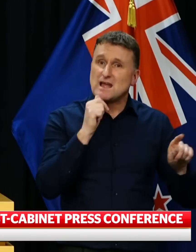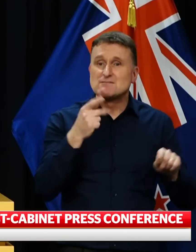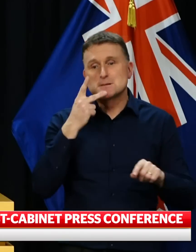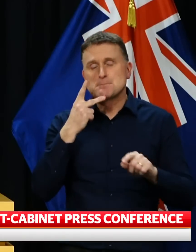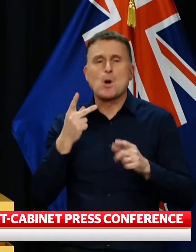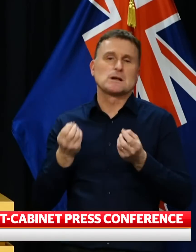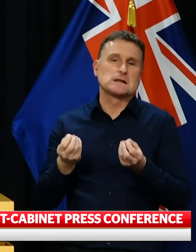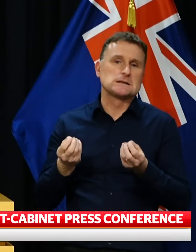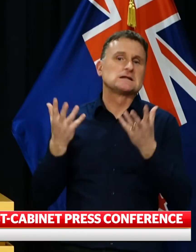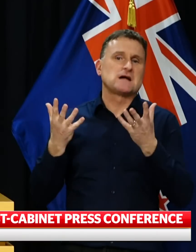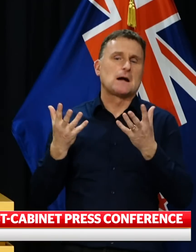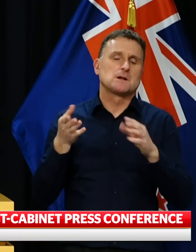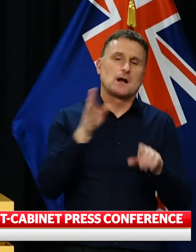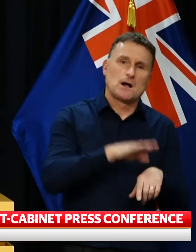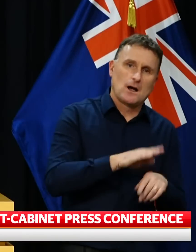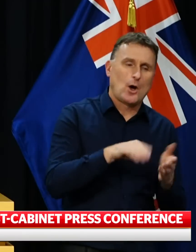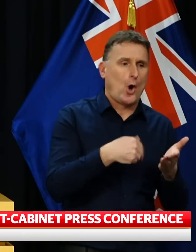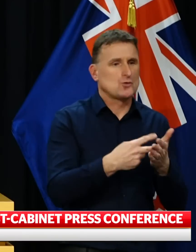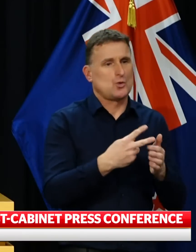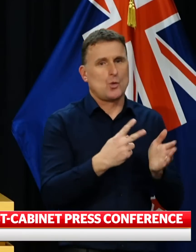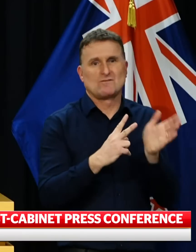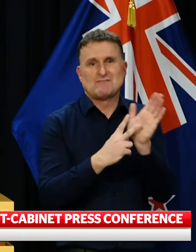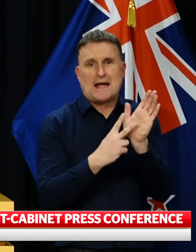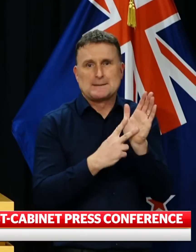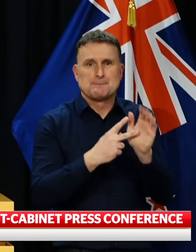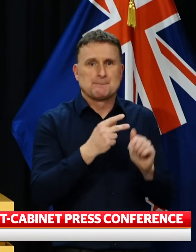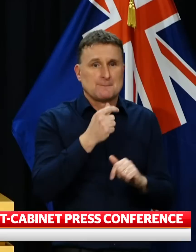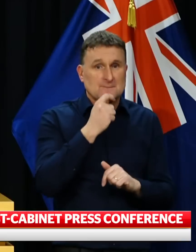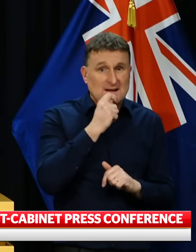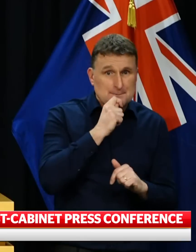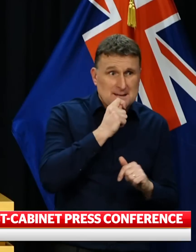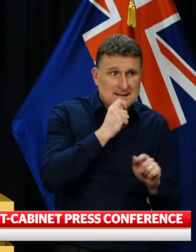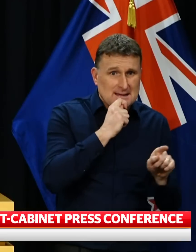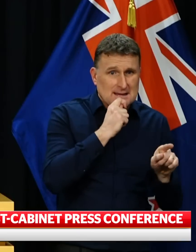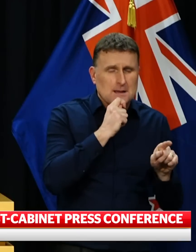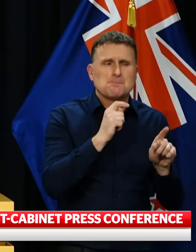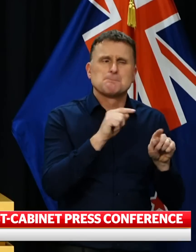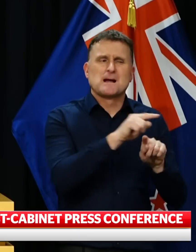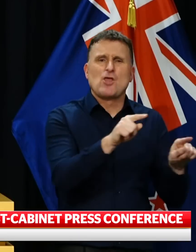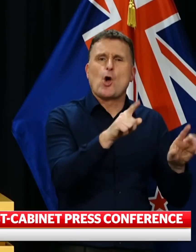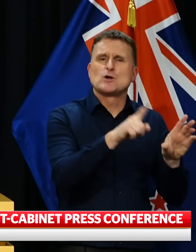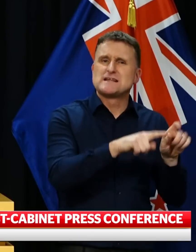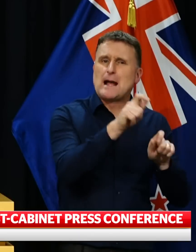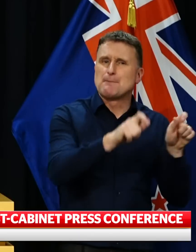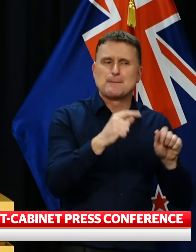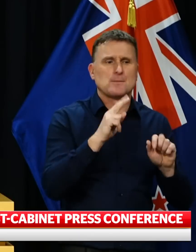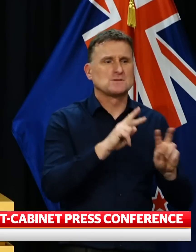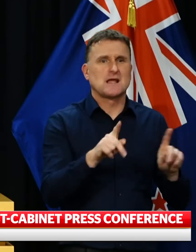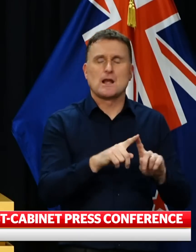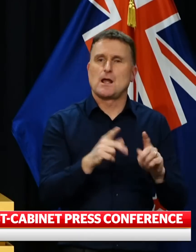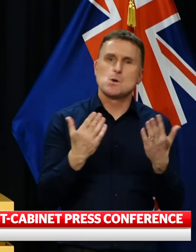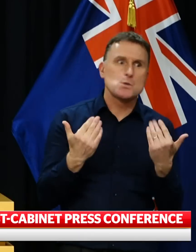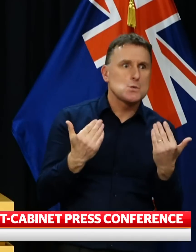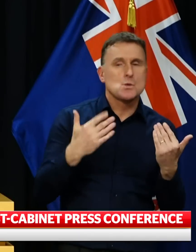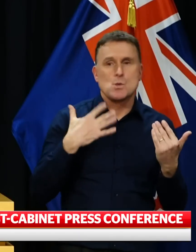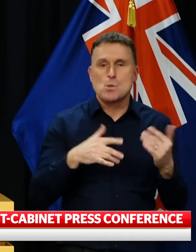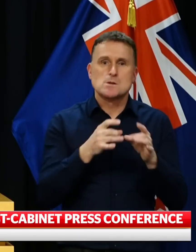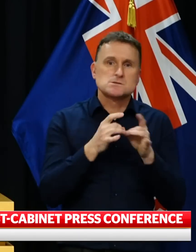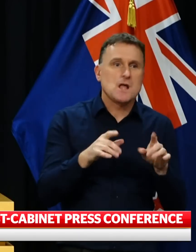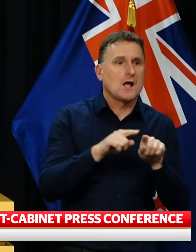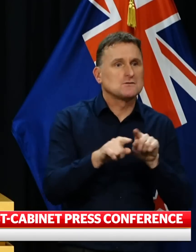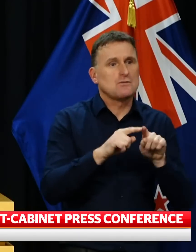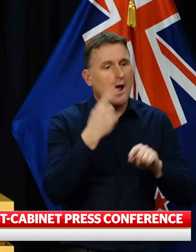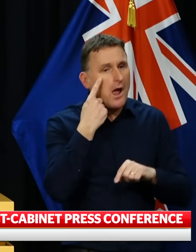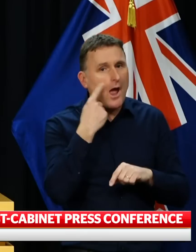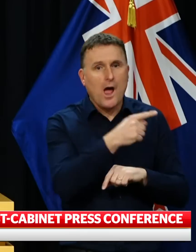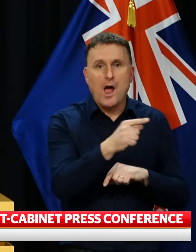smokers. But we have seen an alarming uptick in young New Zealanders who are seeing vaping as an entry, something that they haven't